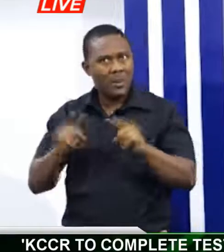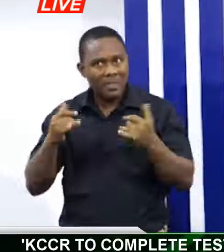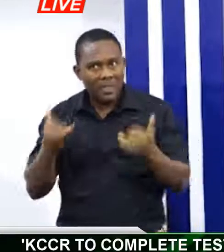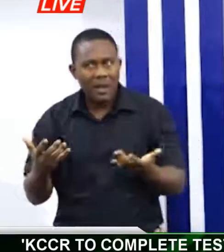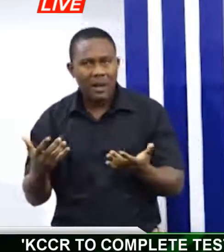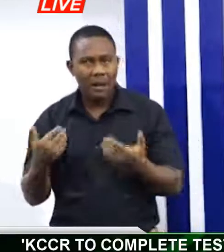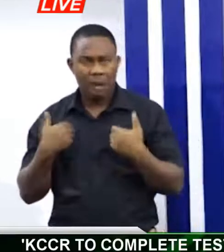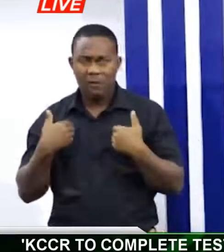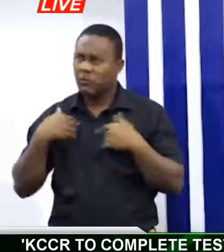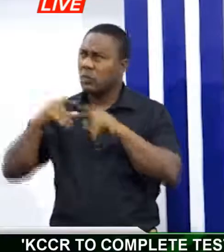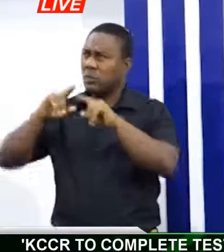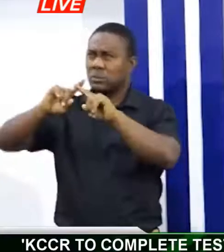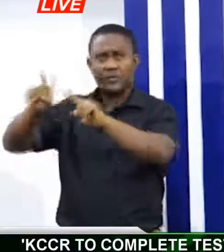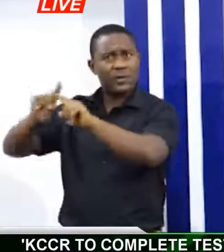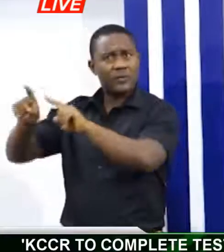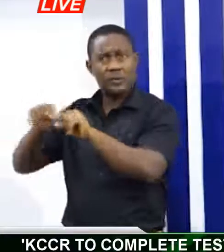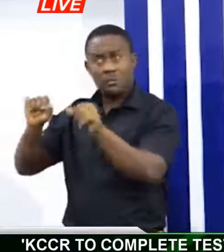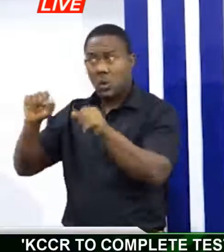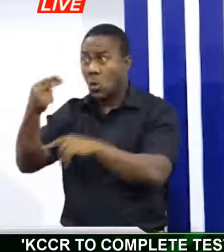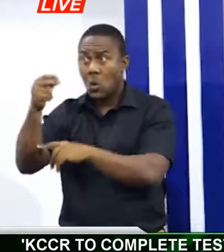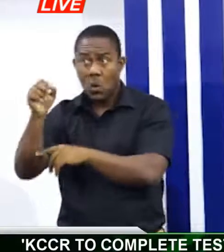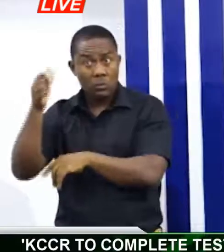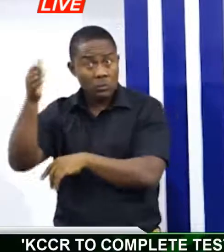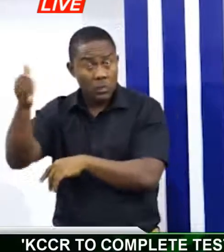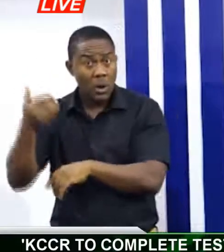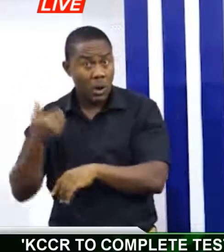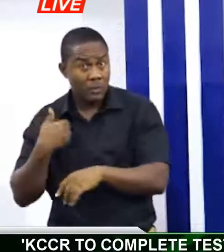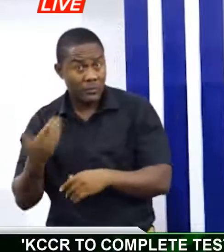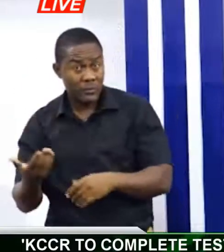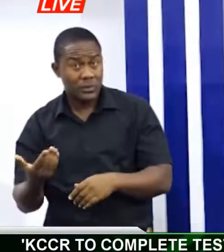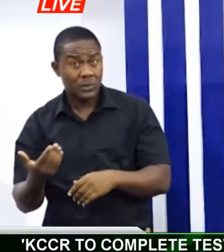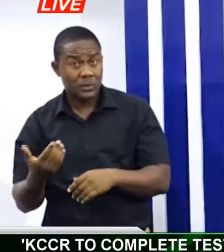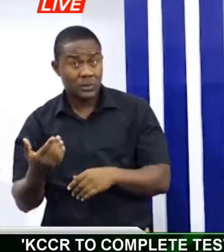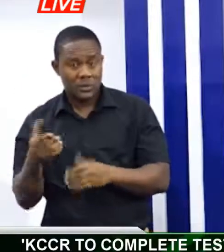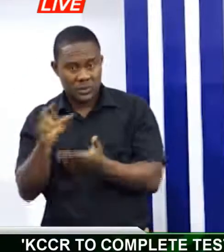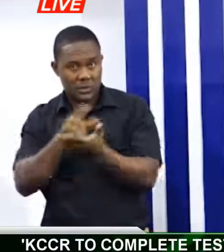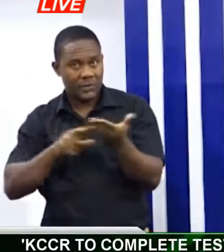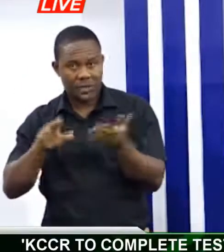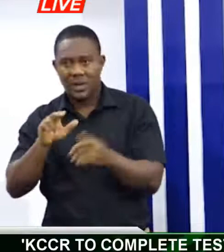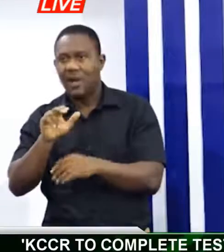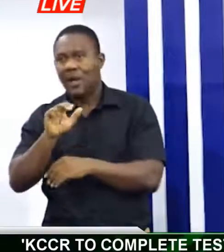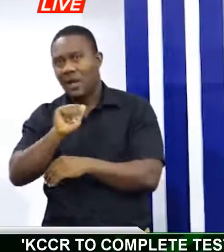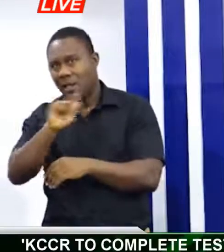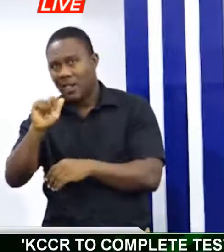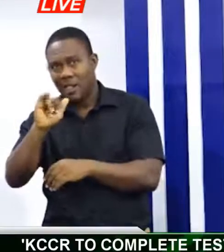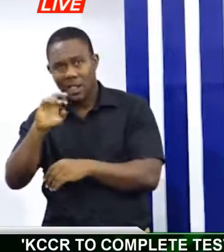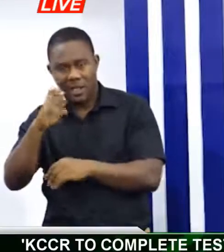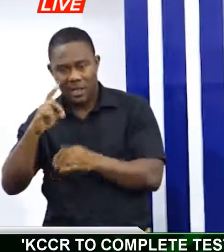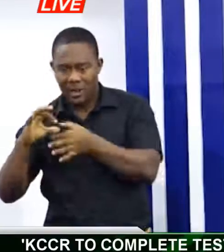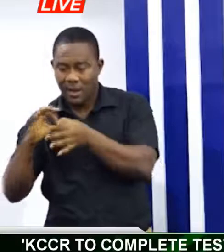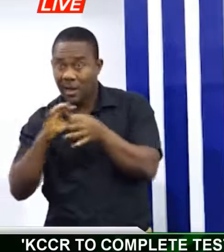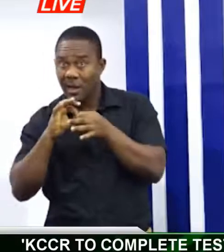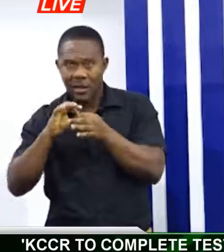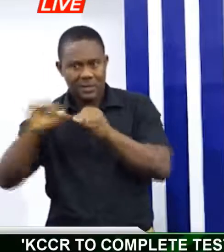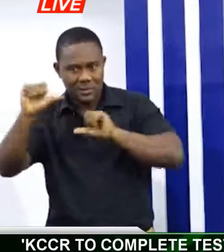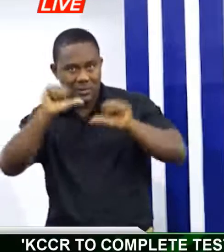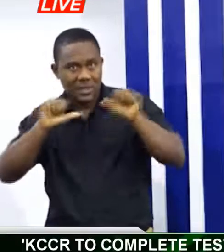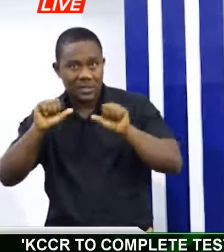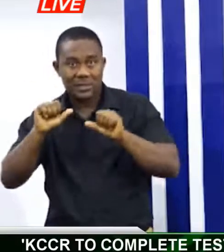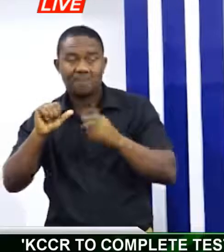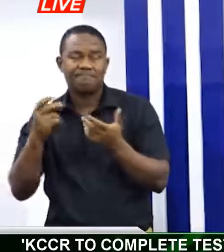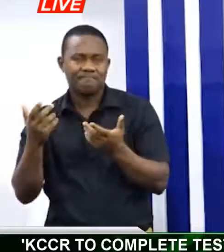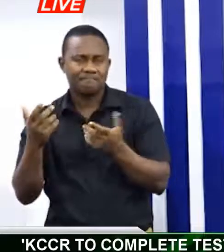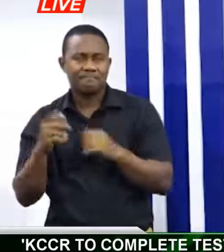limited testing in Ho at the University of Allied Health Sciences, UHAS. We're expecting a donation from